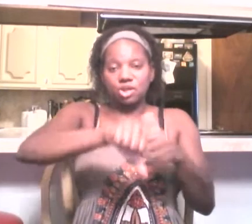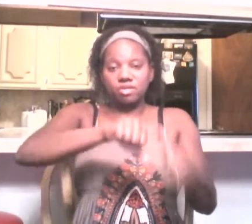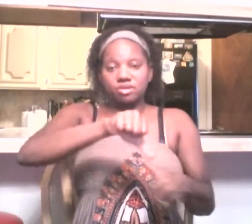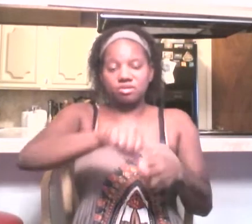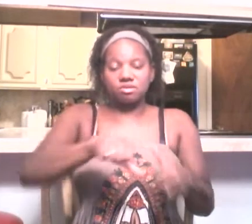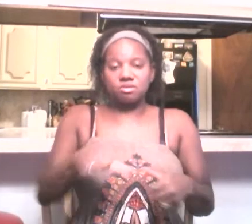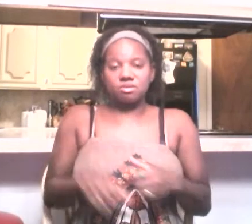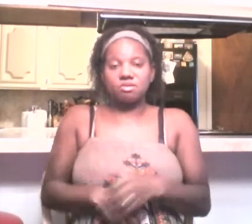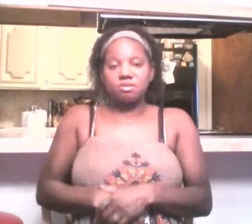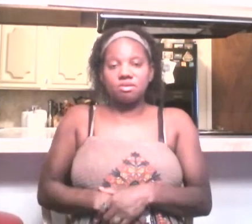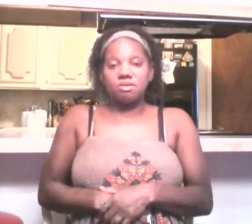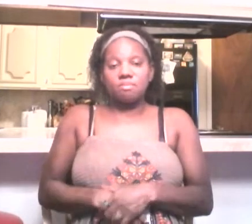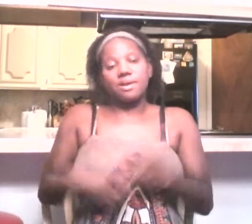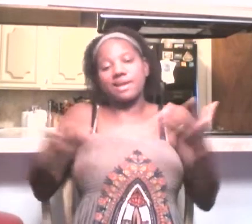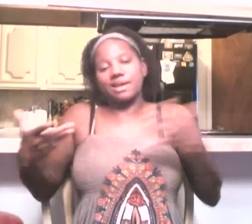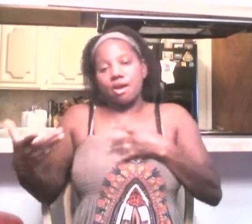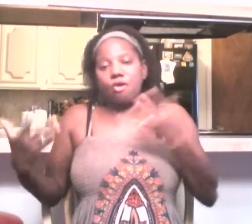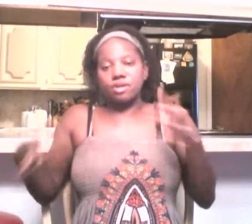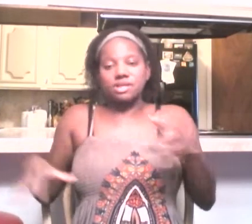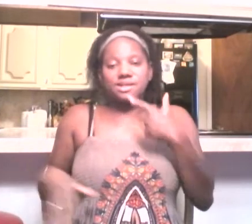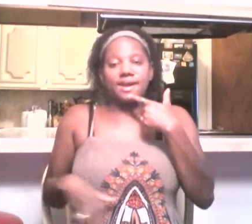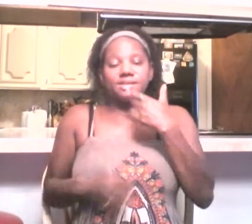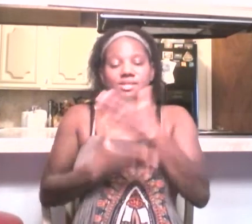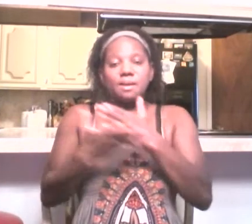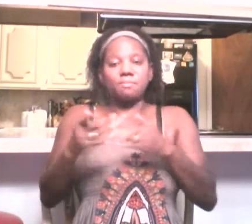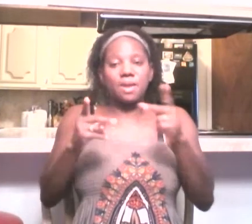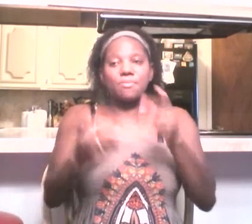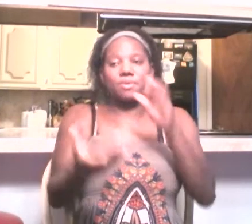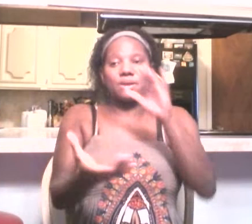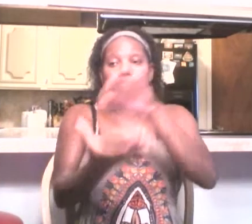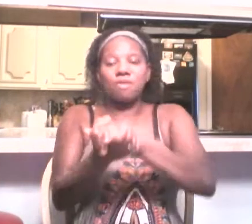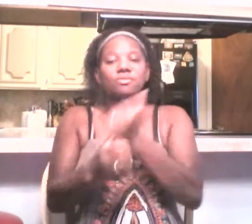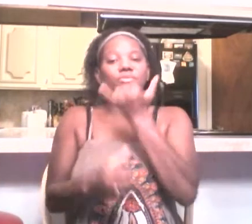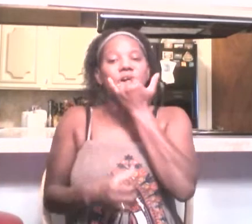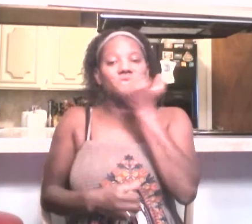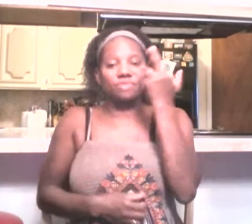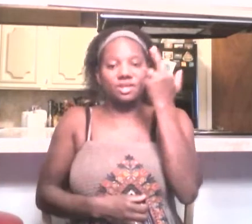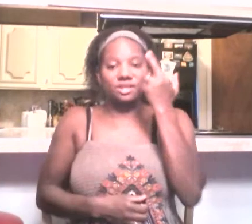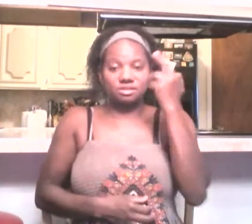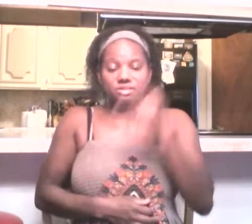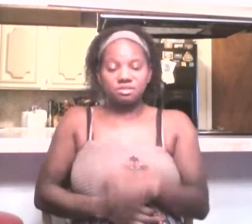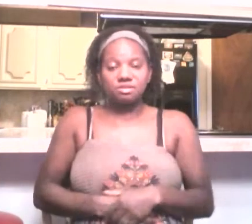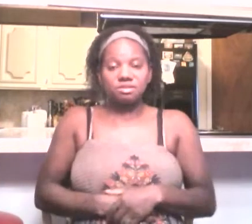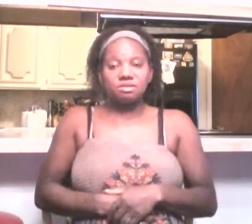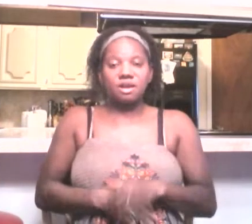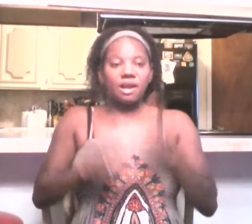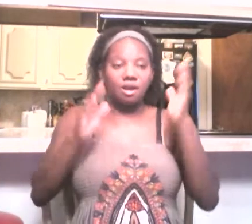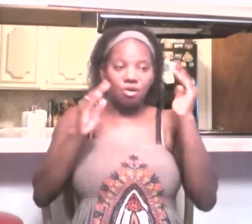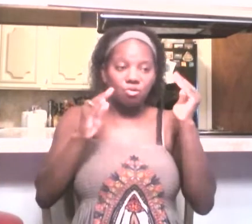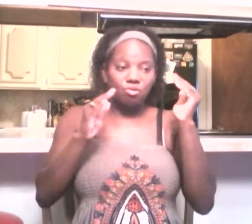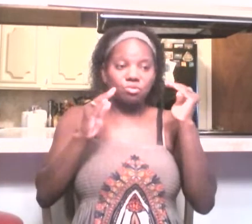other. But like I already said, some people get married for the wrong reason. And I hope